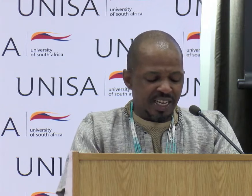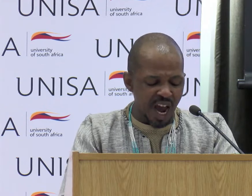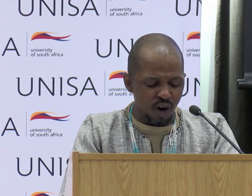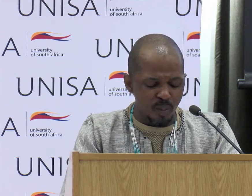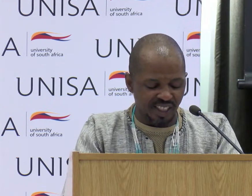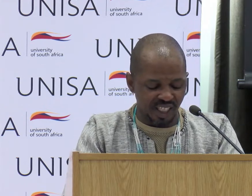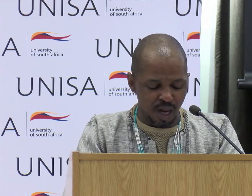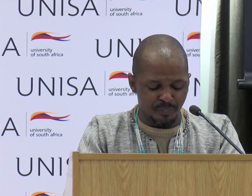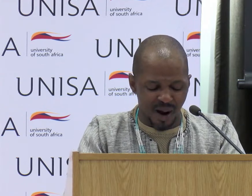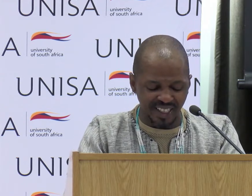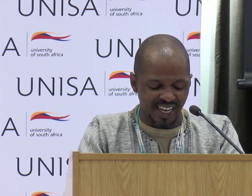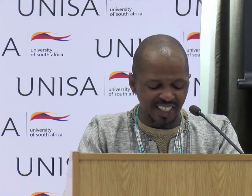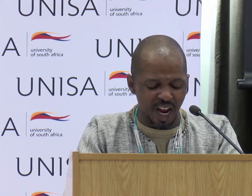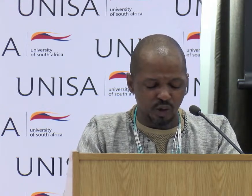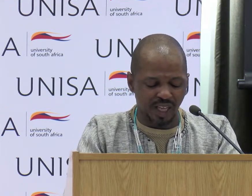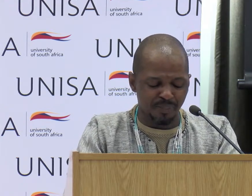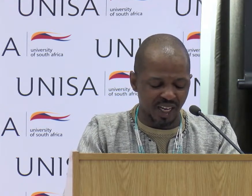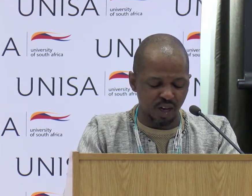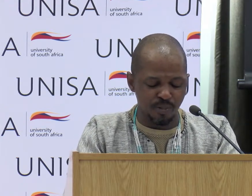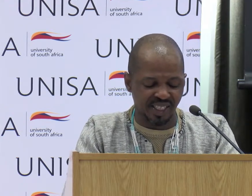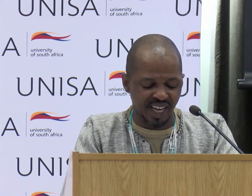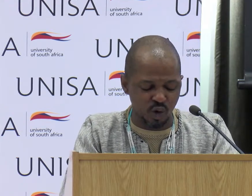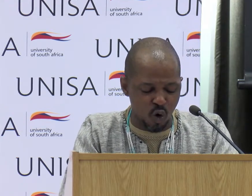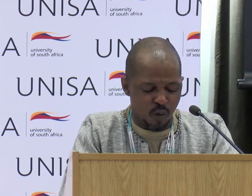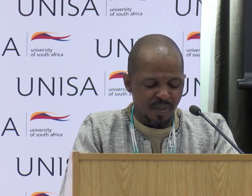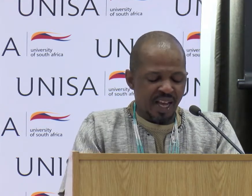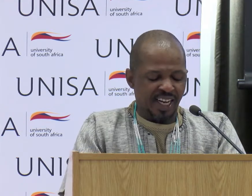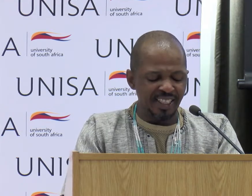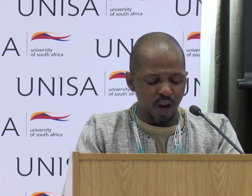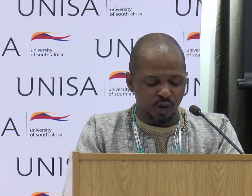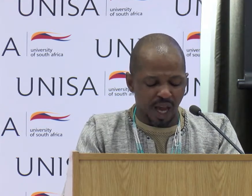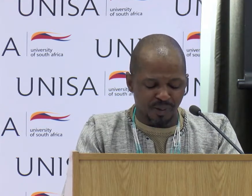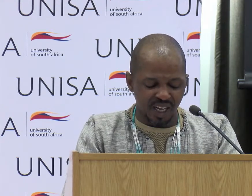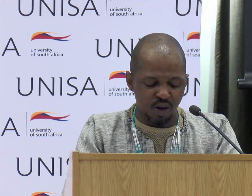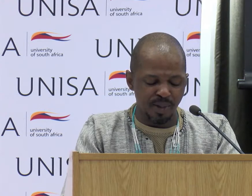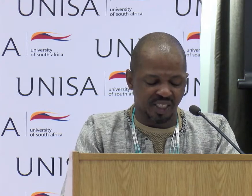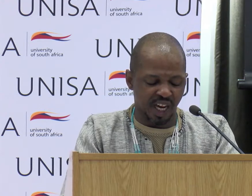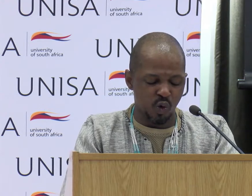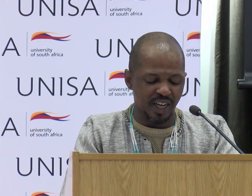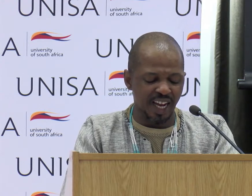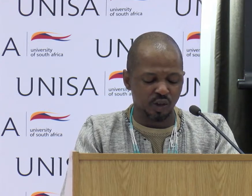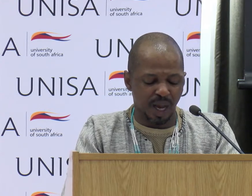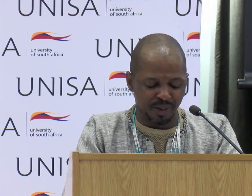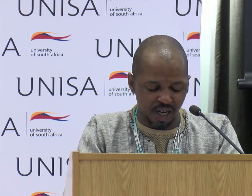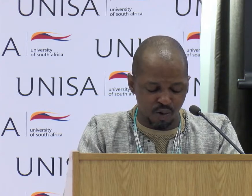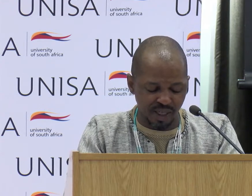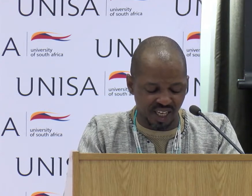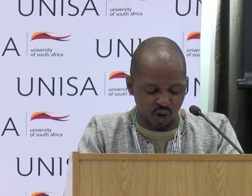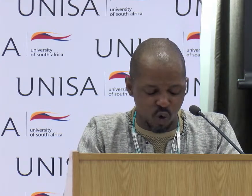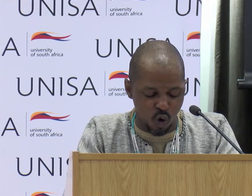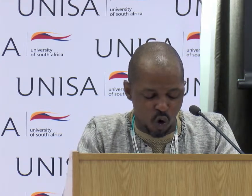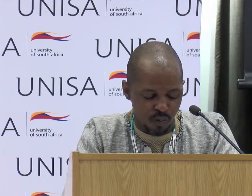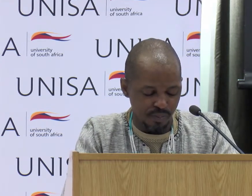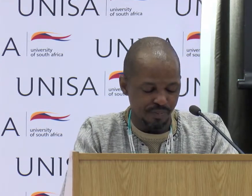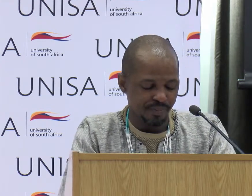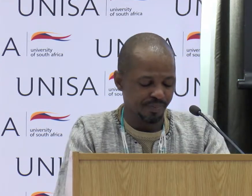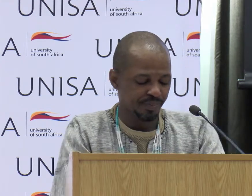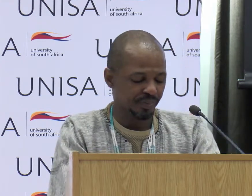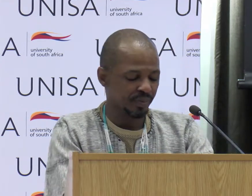man, niyakubazisa ibhanqa ngenxa yokucaphukela ilwimi zenu ngenxa yokucaphukela ilwimi zenu ngenxa yokucaphukela ilwimi